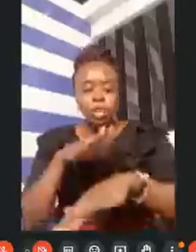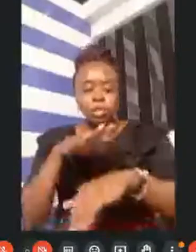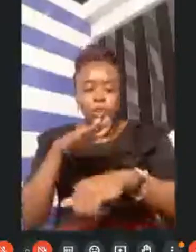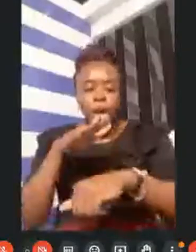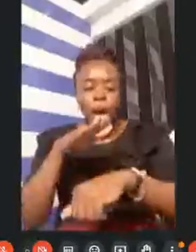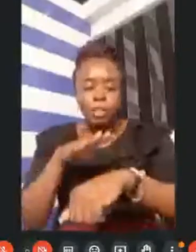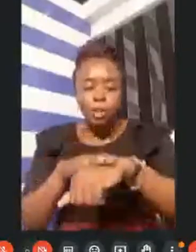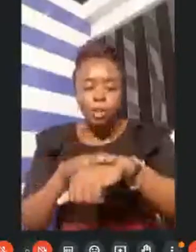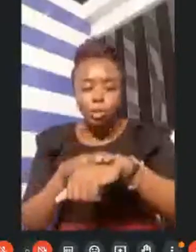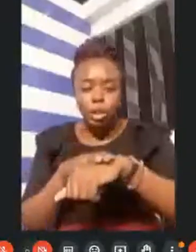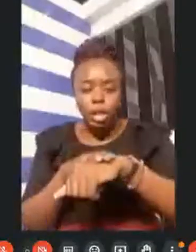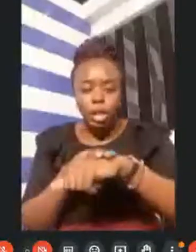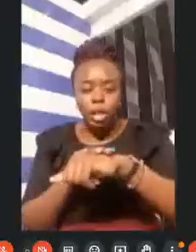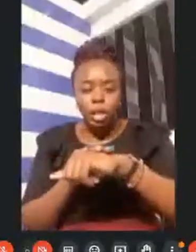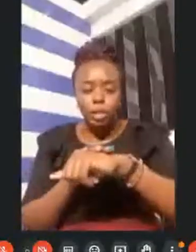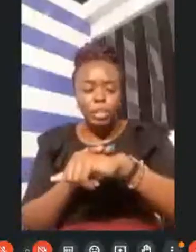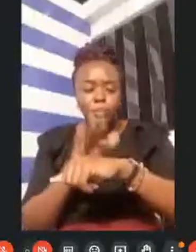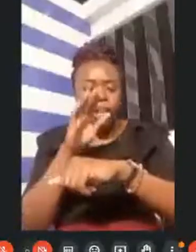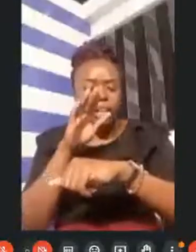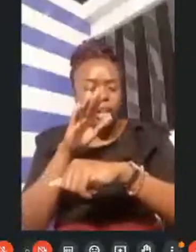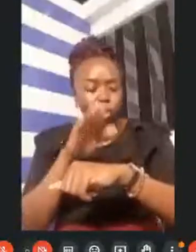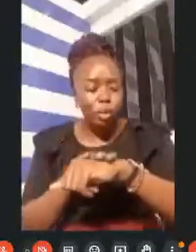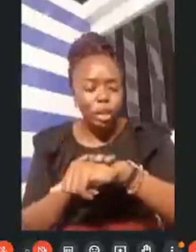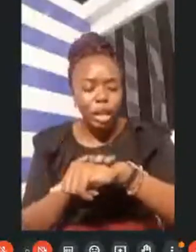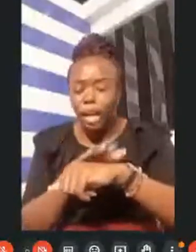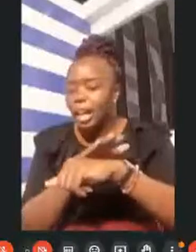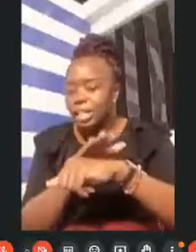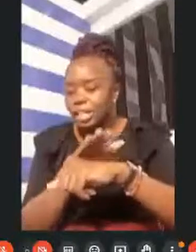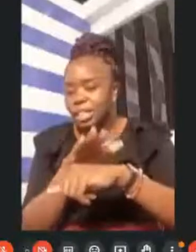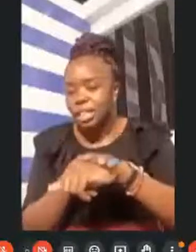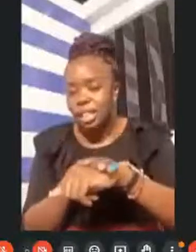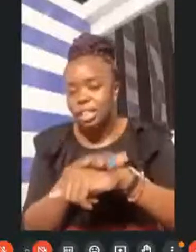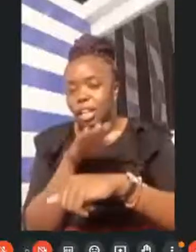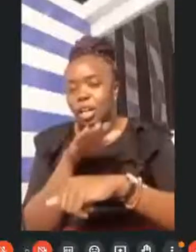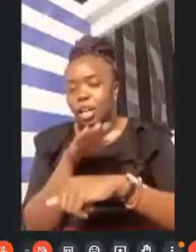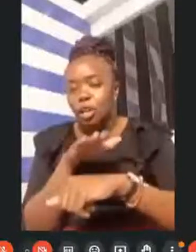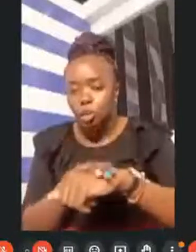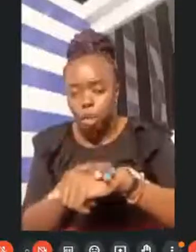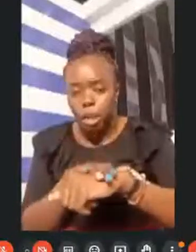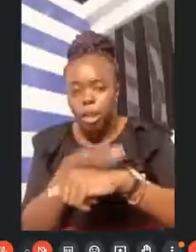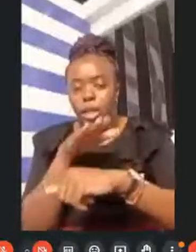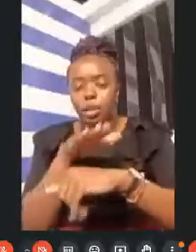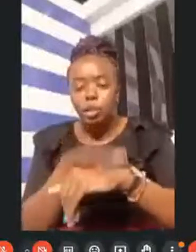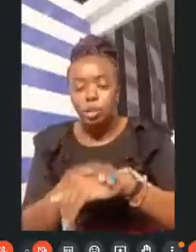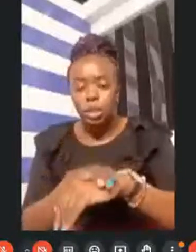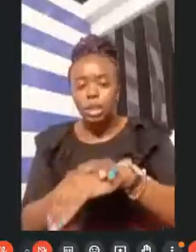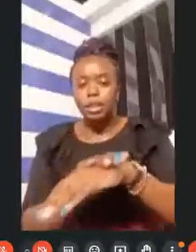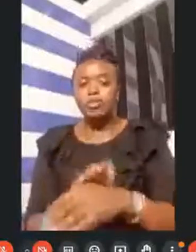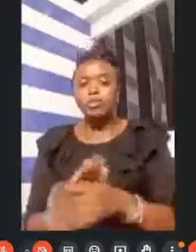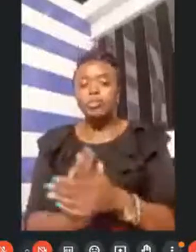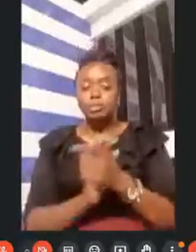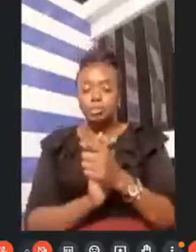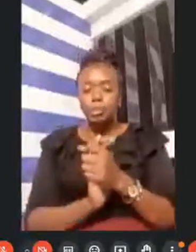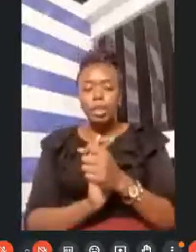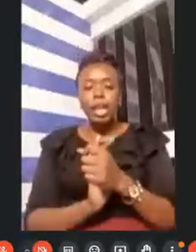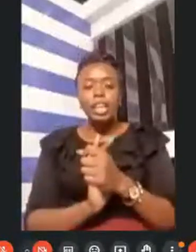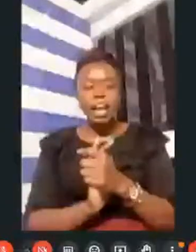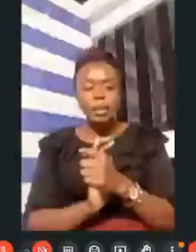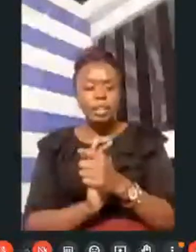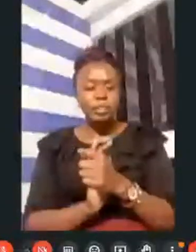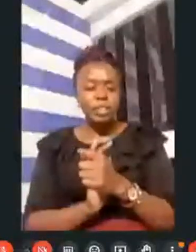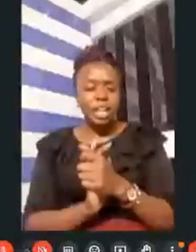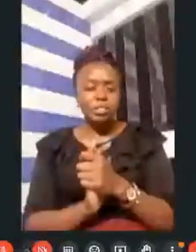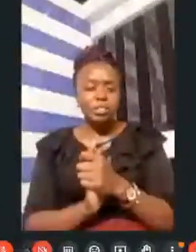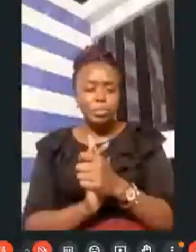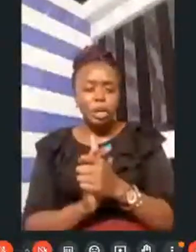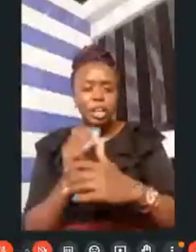afternoon. So we have good. Keep in mind, good doesn't change. Good, good. Then we